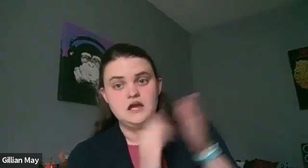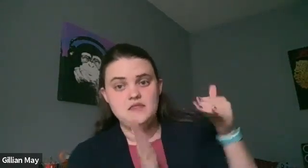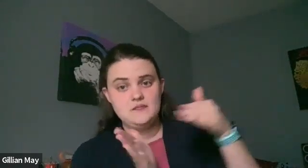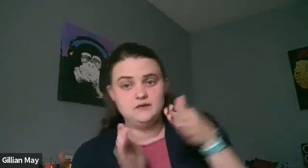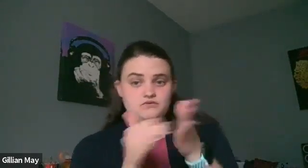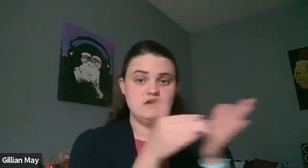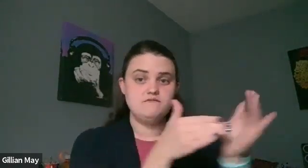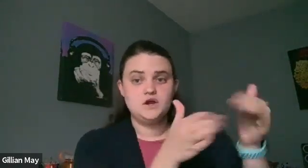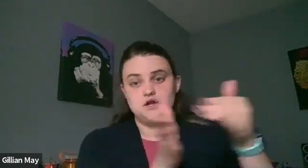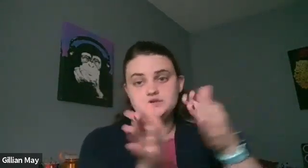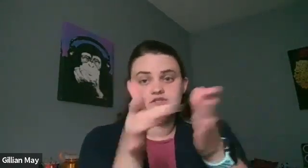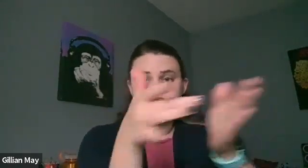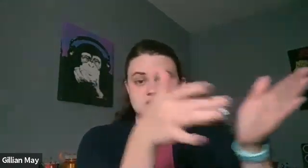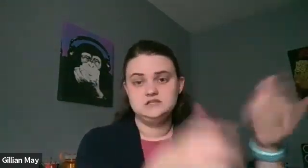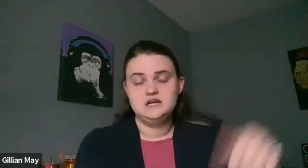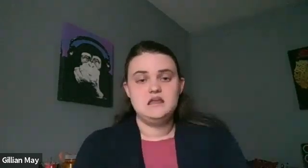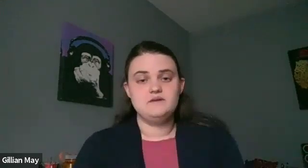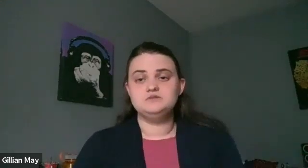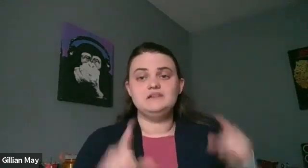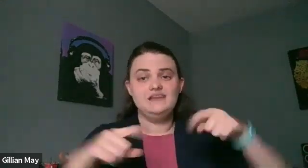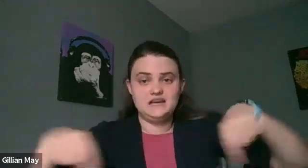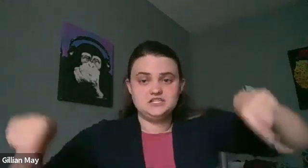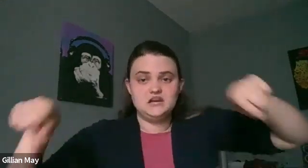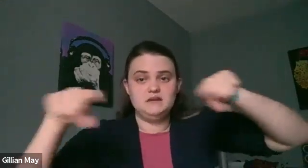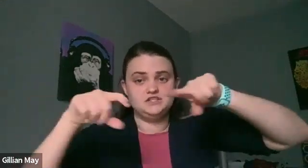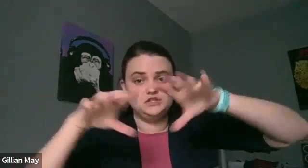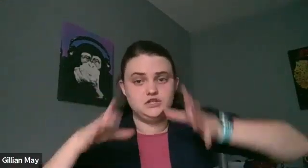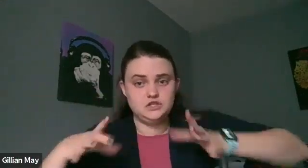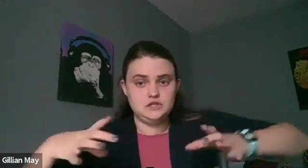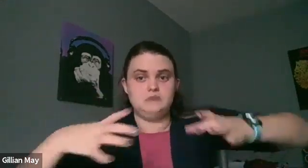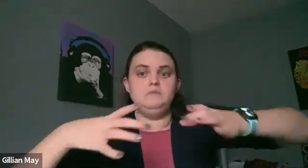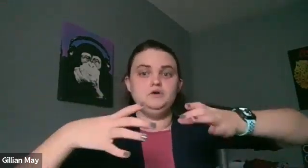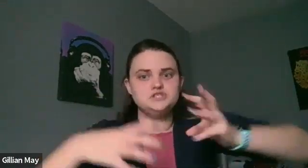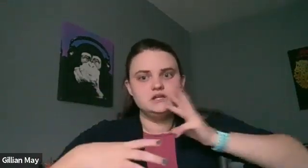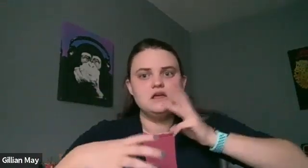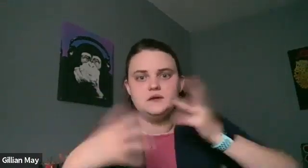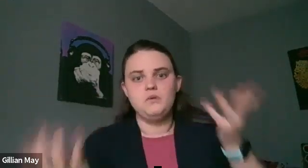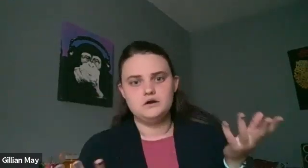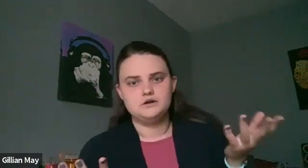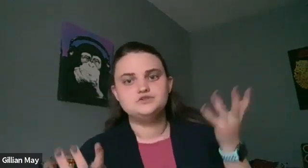and then like rivers. And if I'm doing a lake, I just kind of make a circular like motion, and then water.